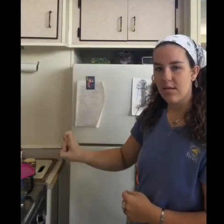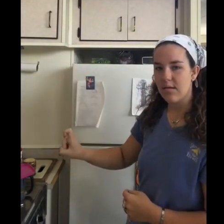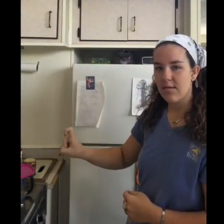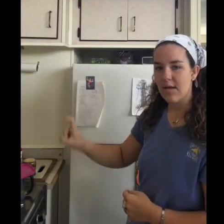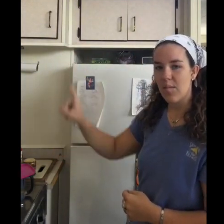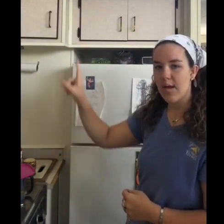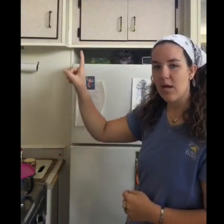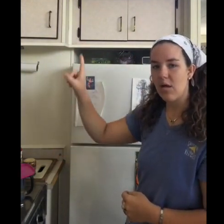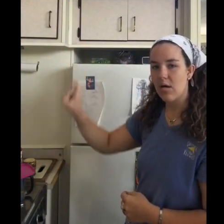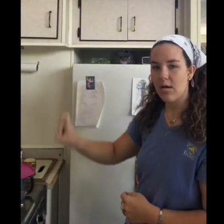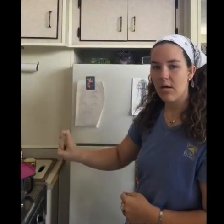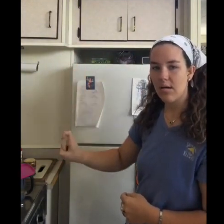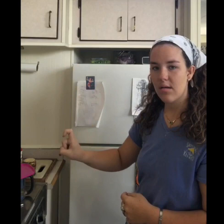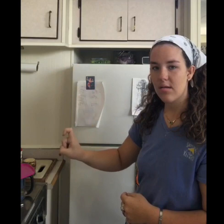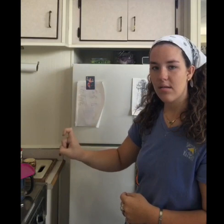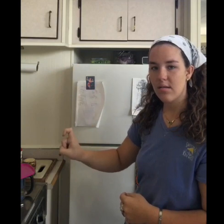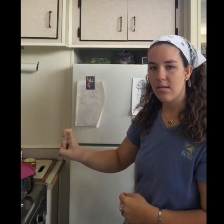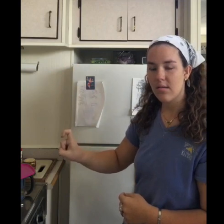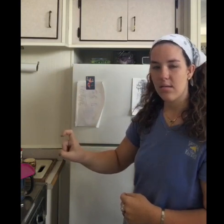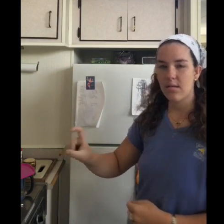It's like you're making a hook.